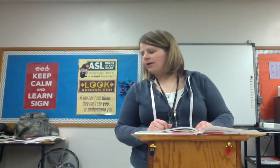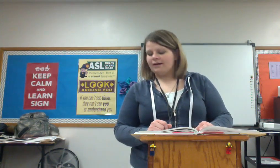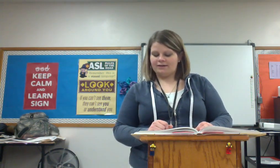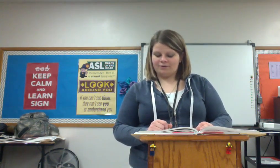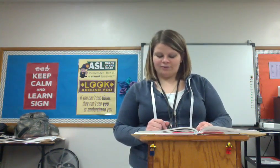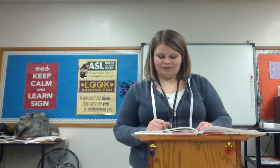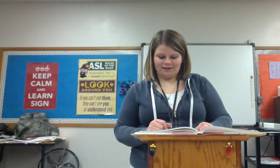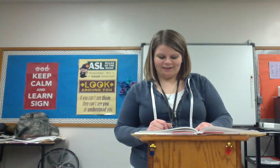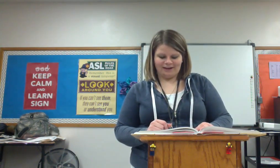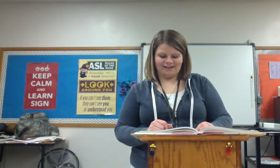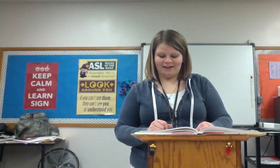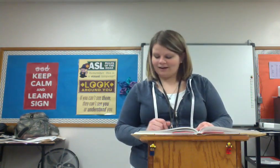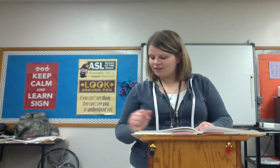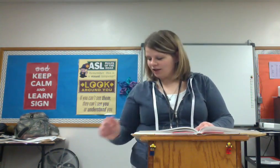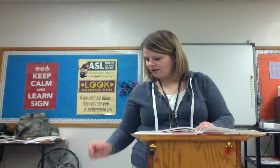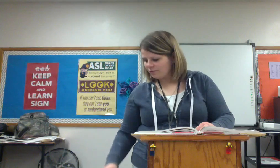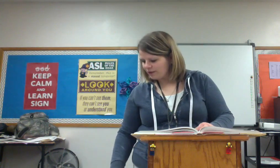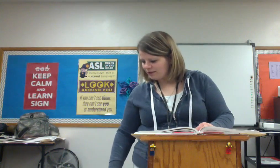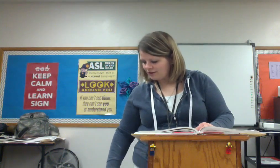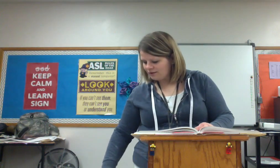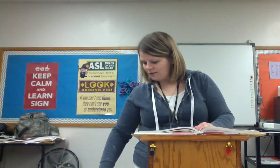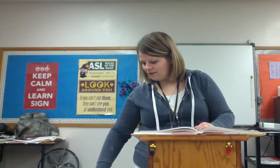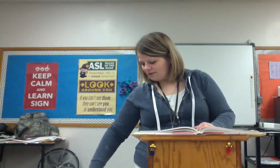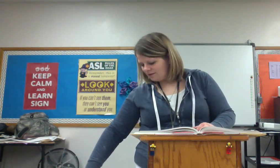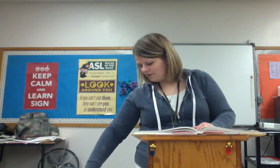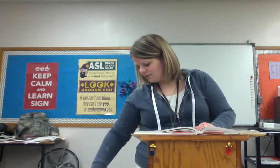Okay, I didn't move. I thought I kind of cut you off, but.